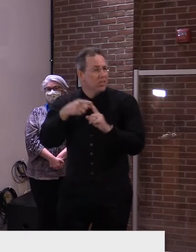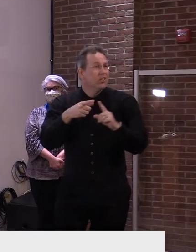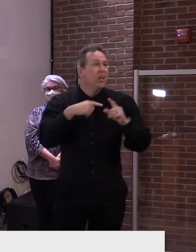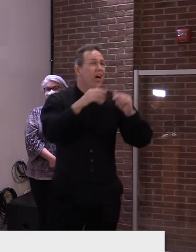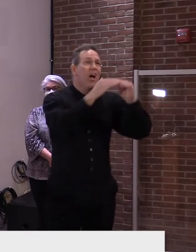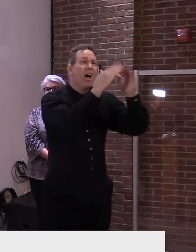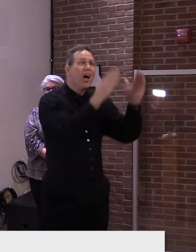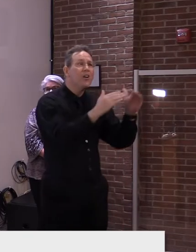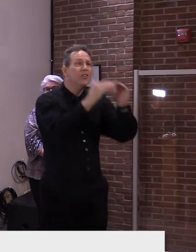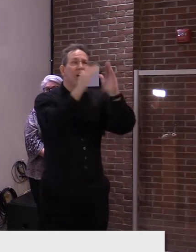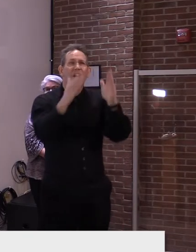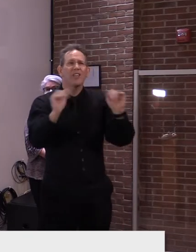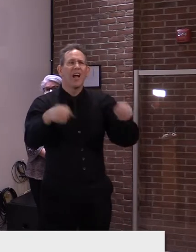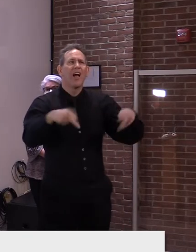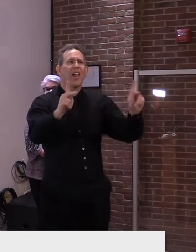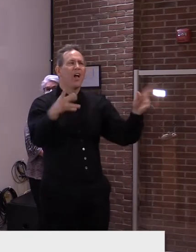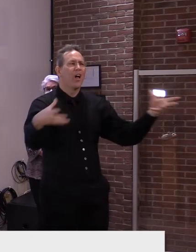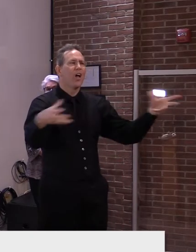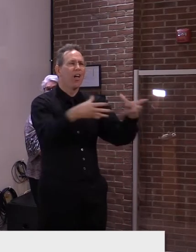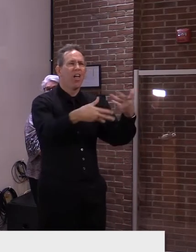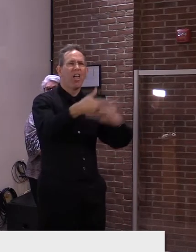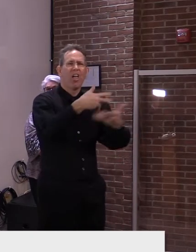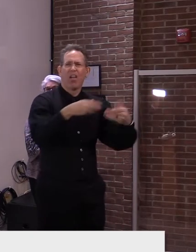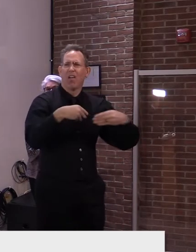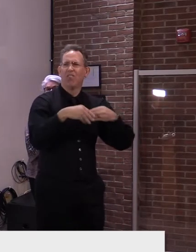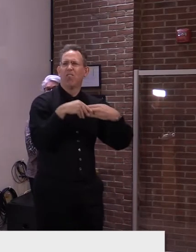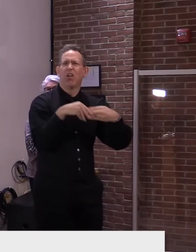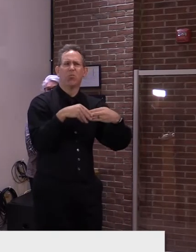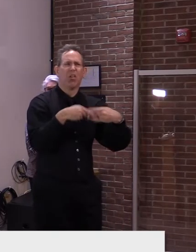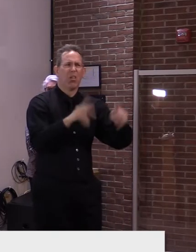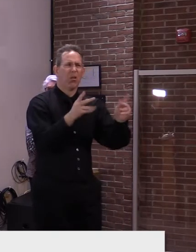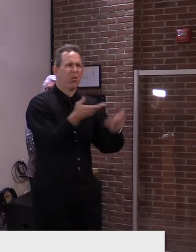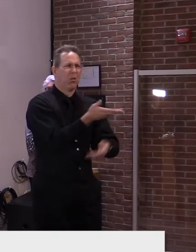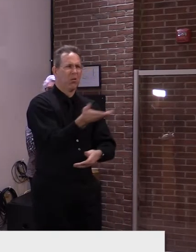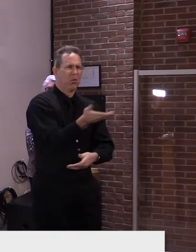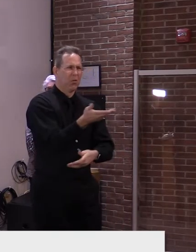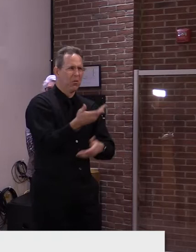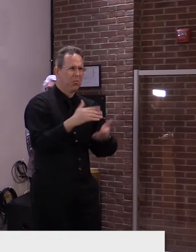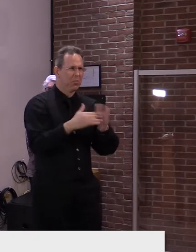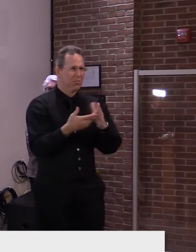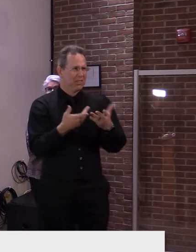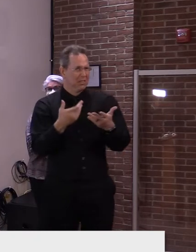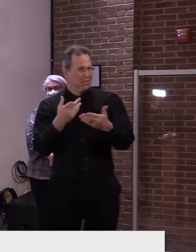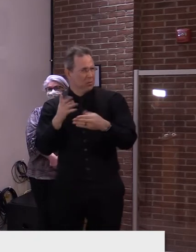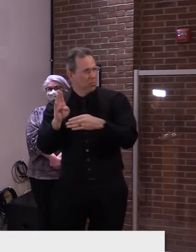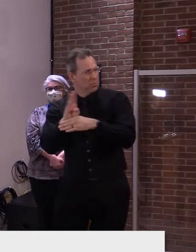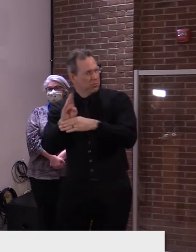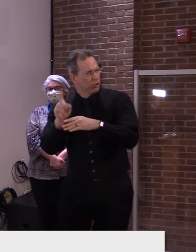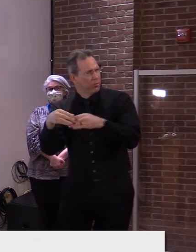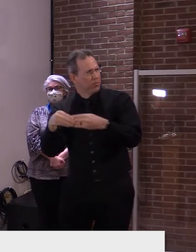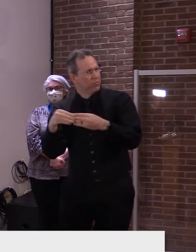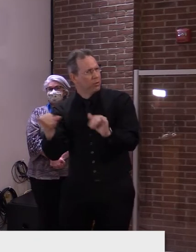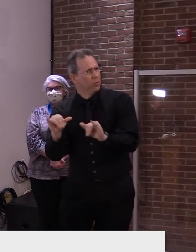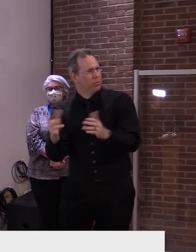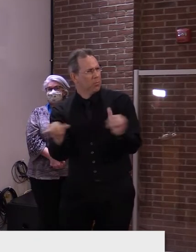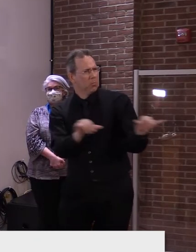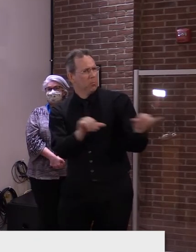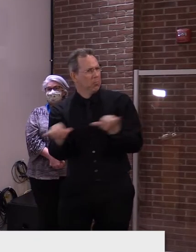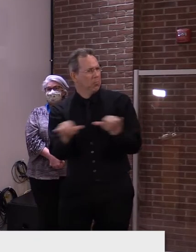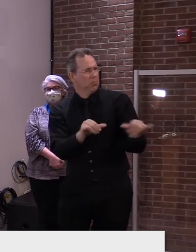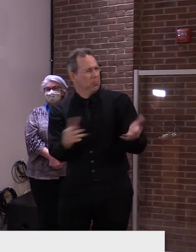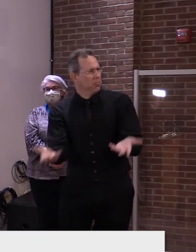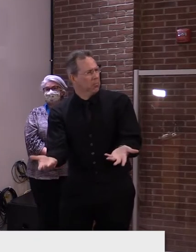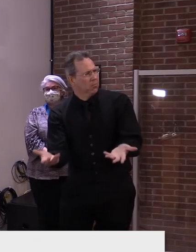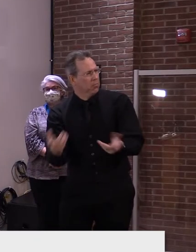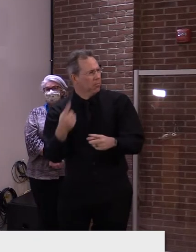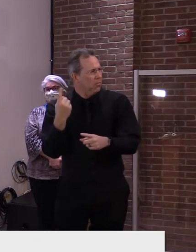even be more relaxed than if you were to go to a public establishment. I guess the question here, though,